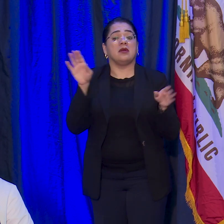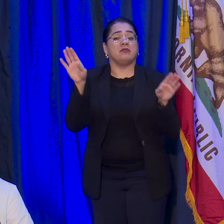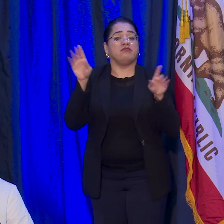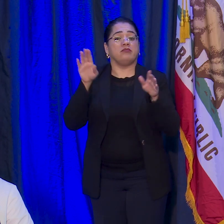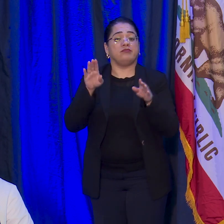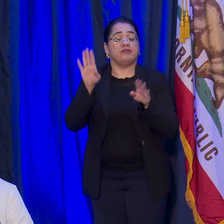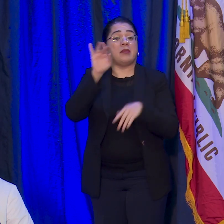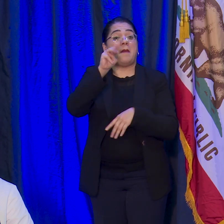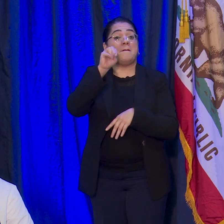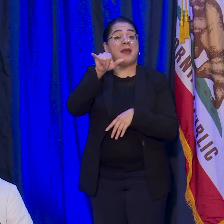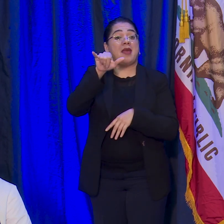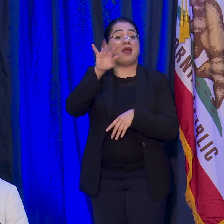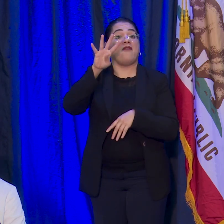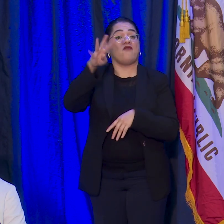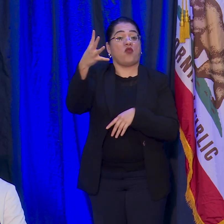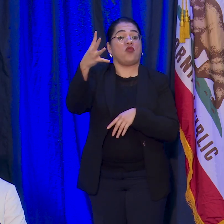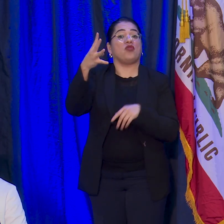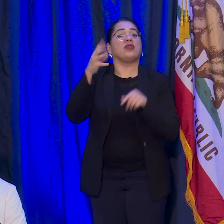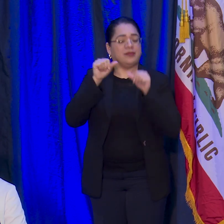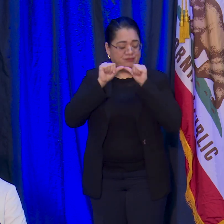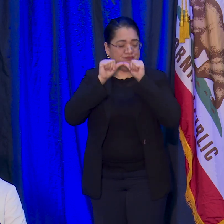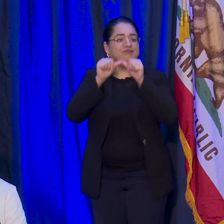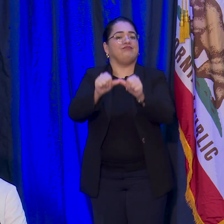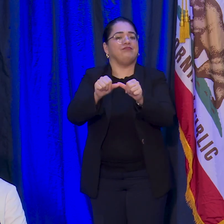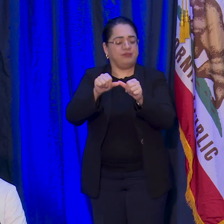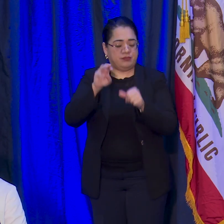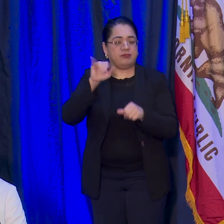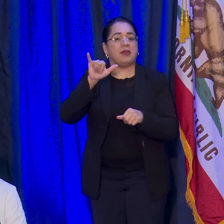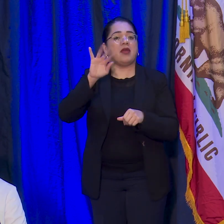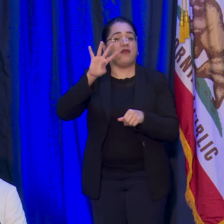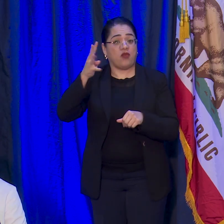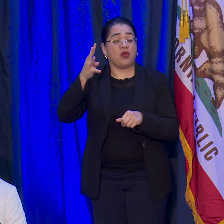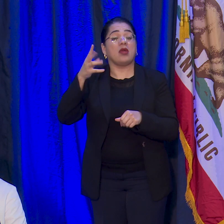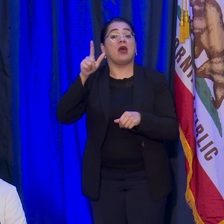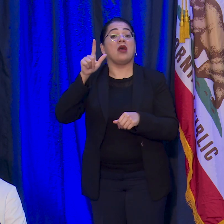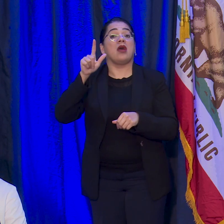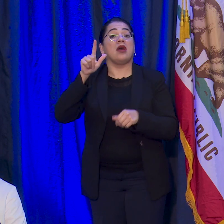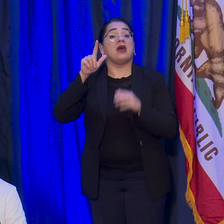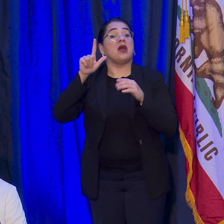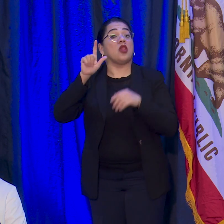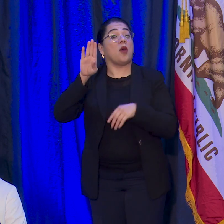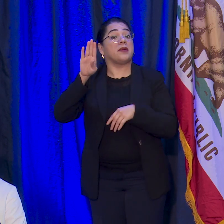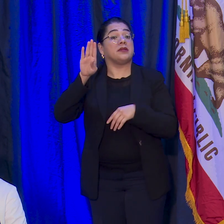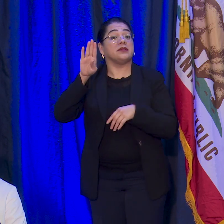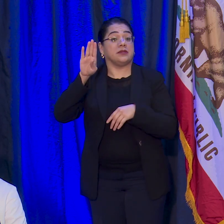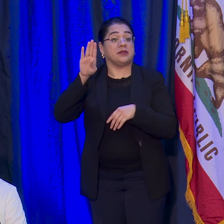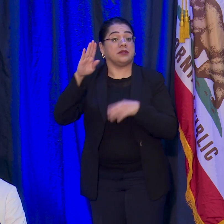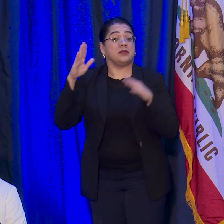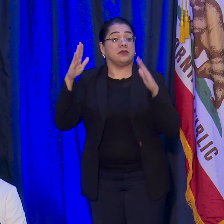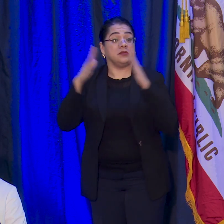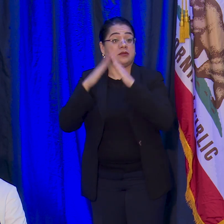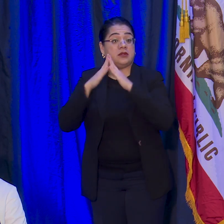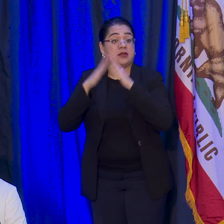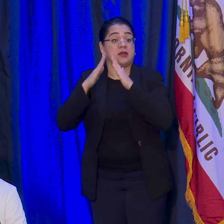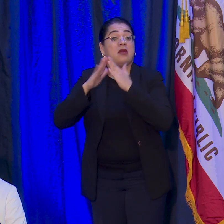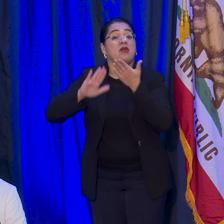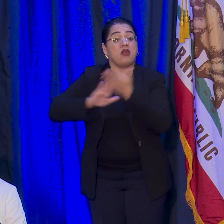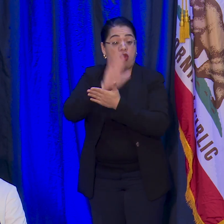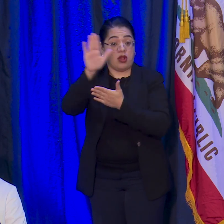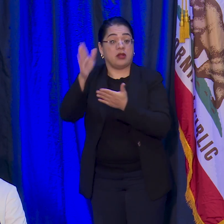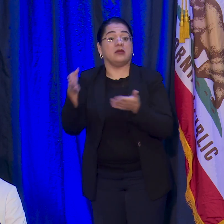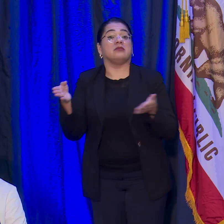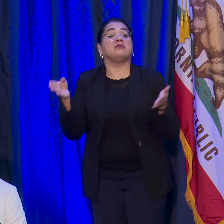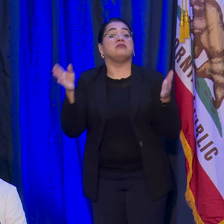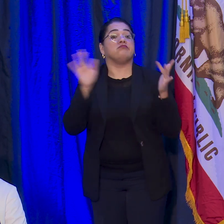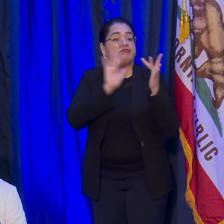and Long Beach City College and Cal State Long Beach have transitioned to online coursework. Want to make sure that people know that the messages